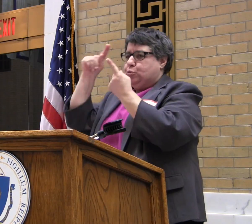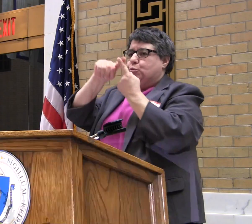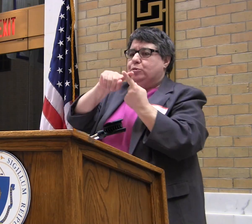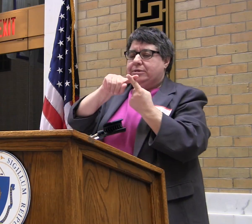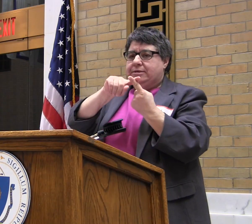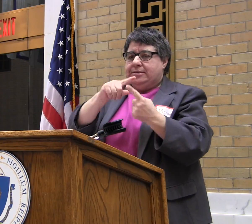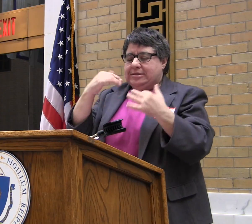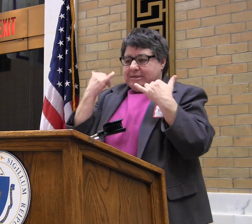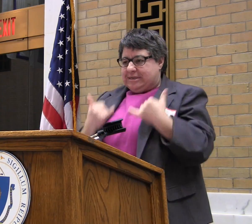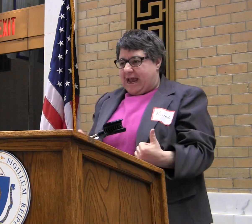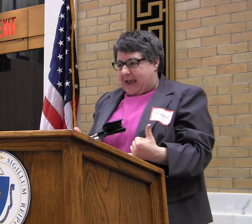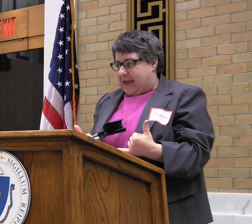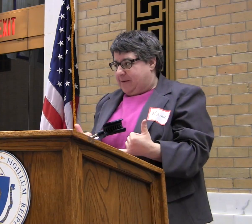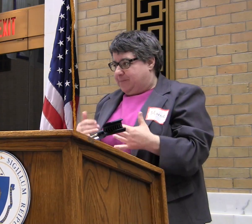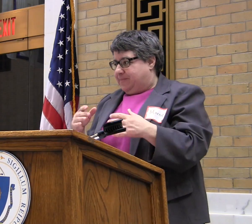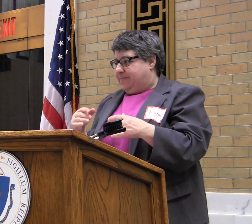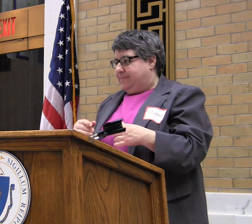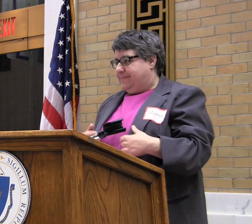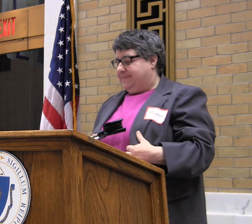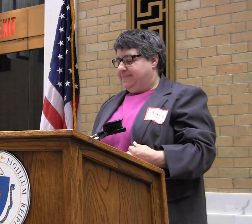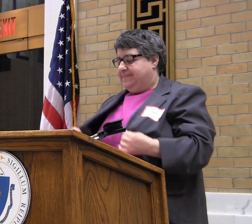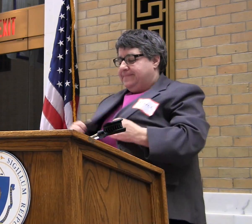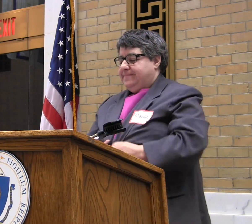recovery to today.